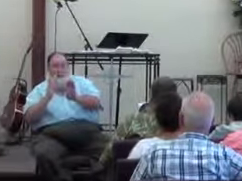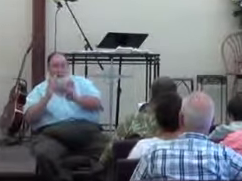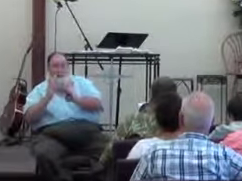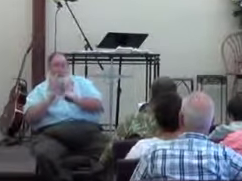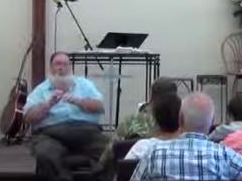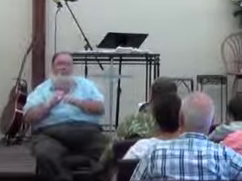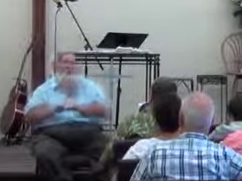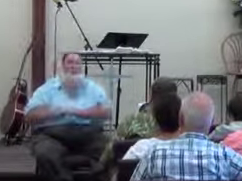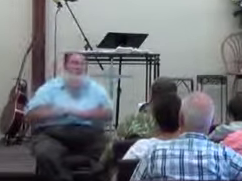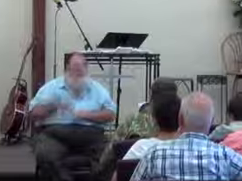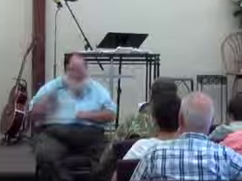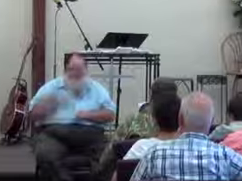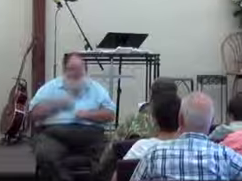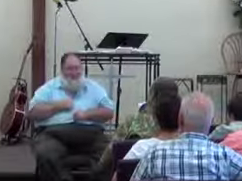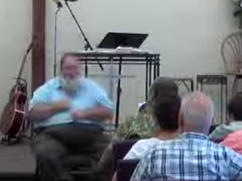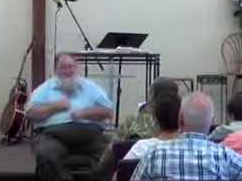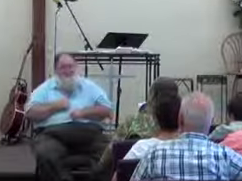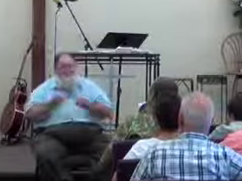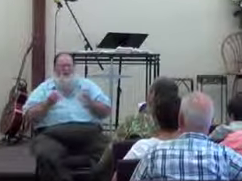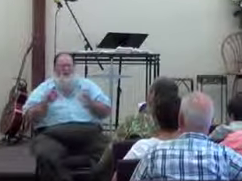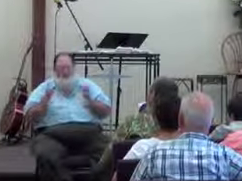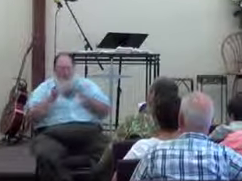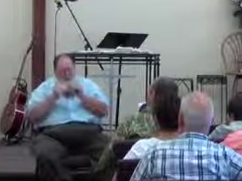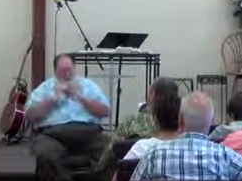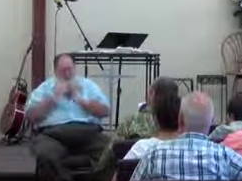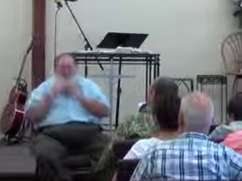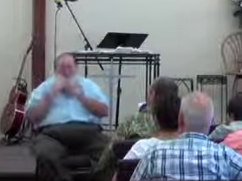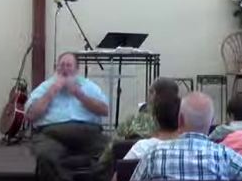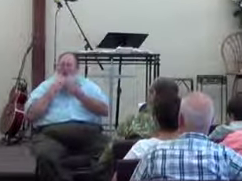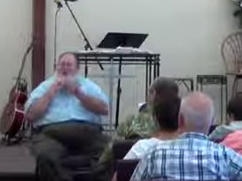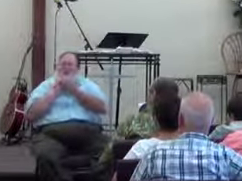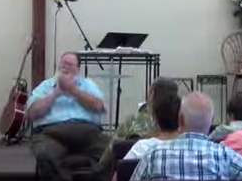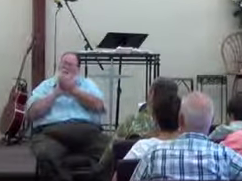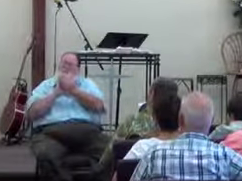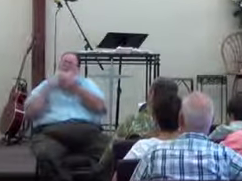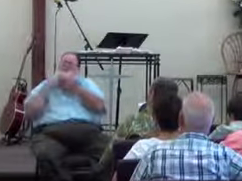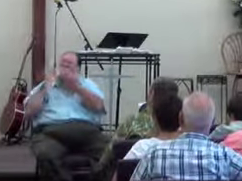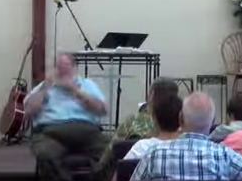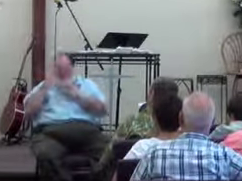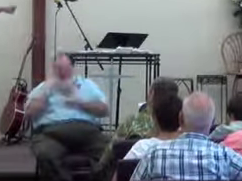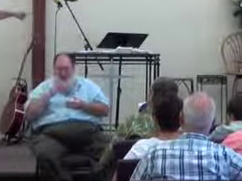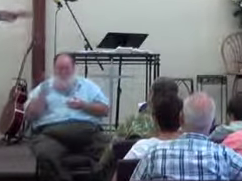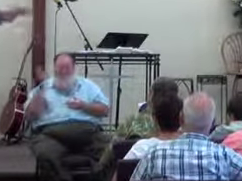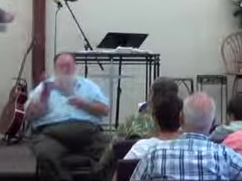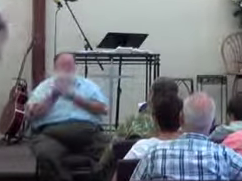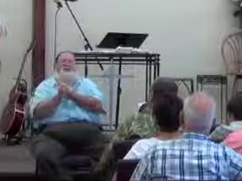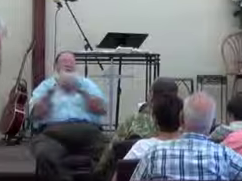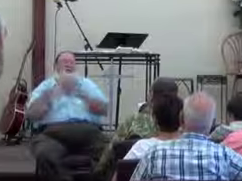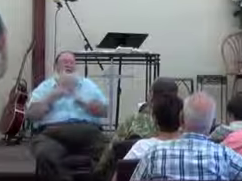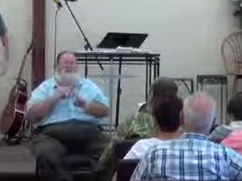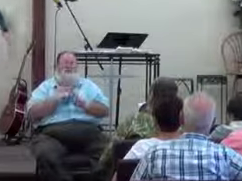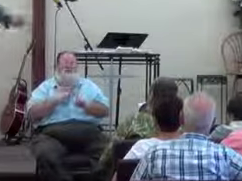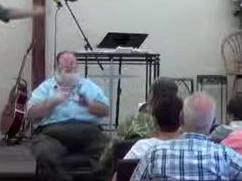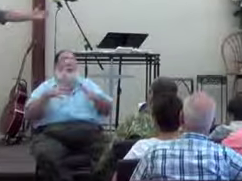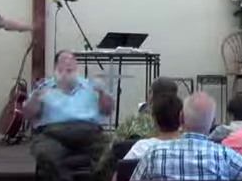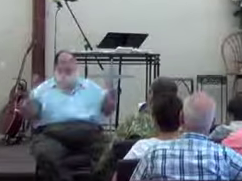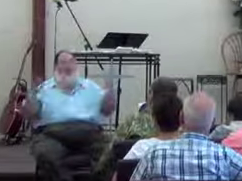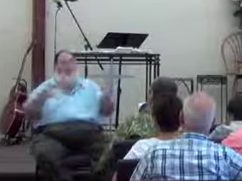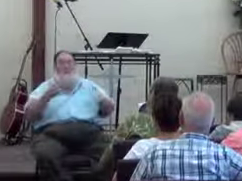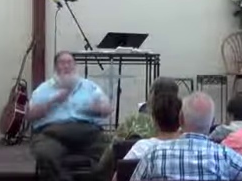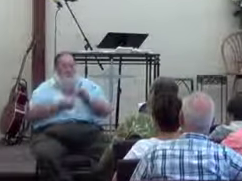thanks God? How much more after all he's done for us? He saved us from a much greater fire, not just us, but